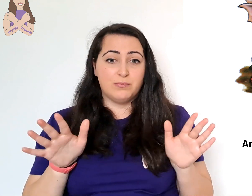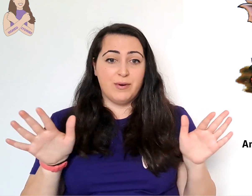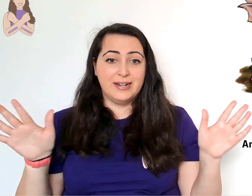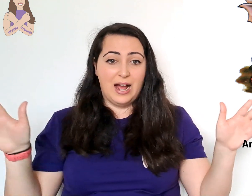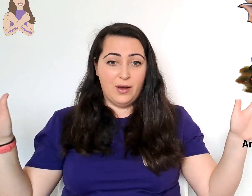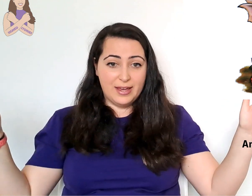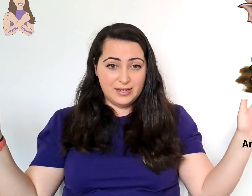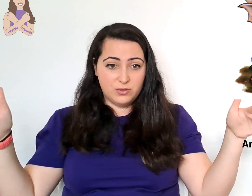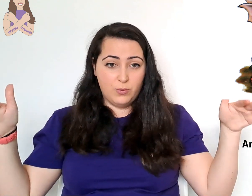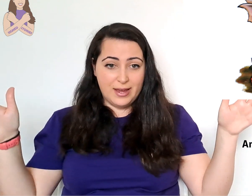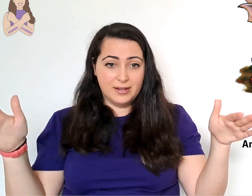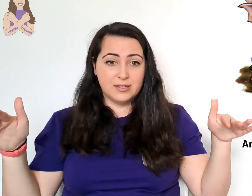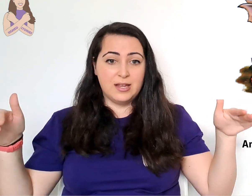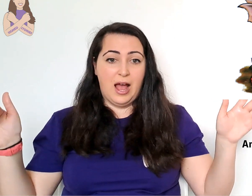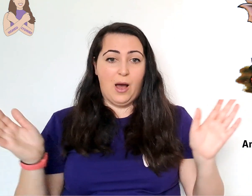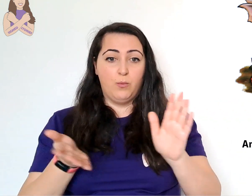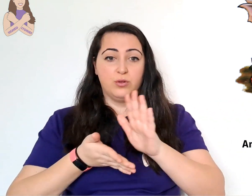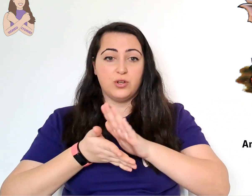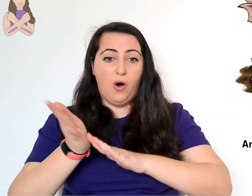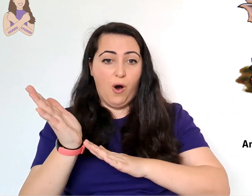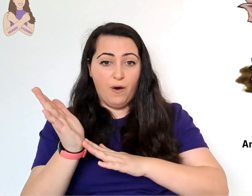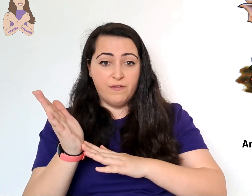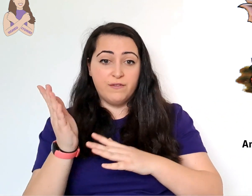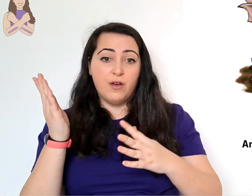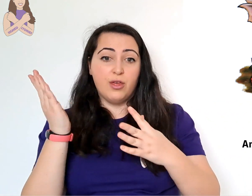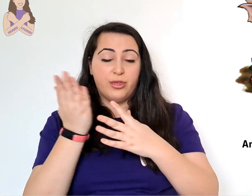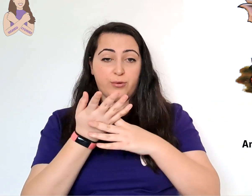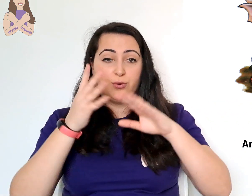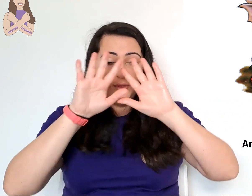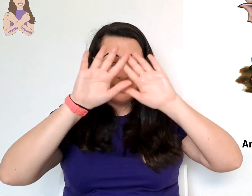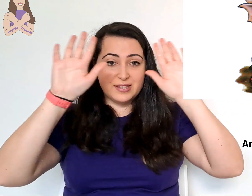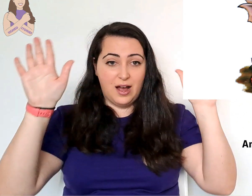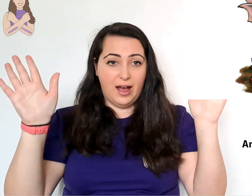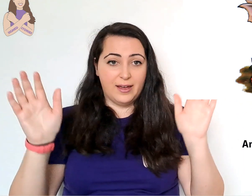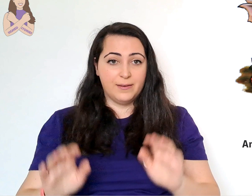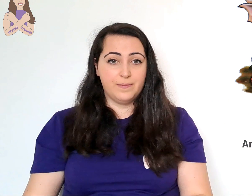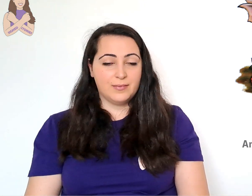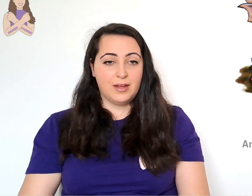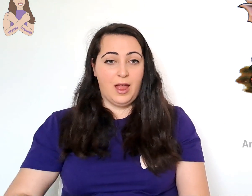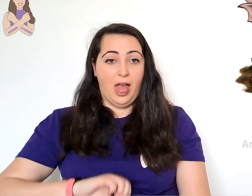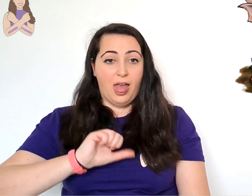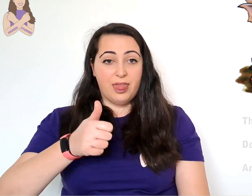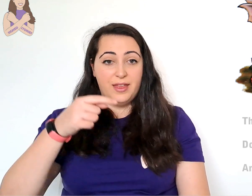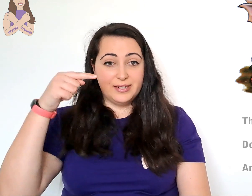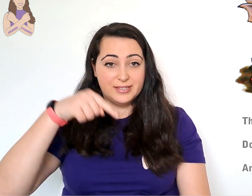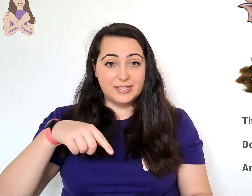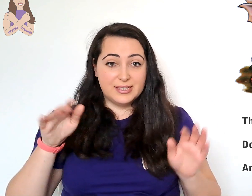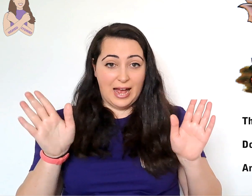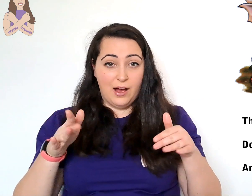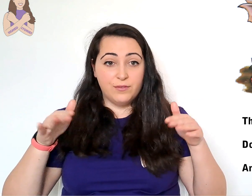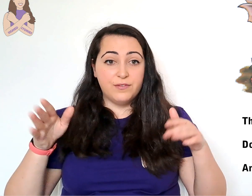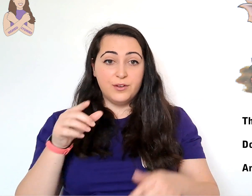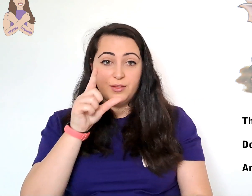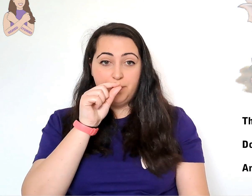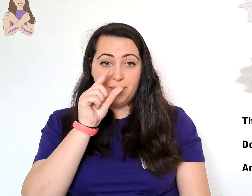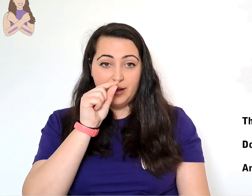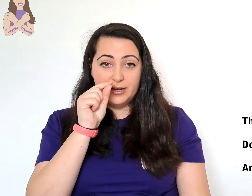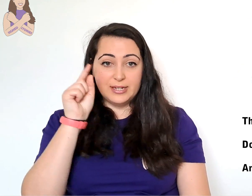spread out his wings and was off through the sky. Then down flew the bird,